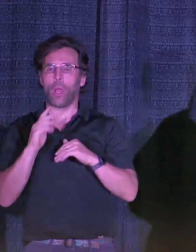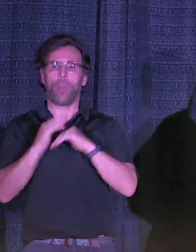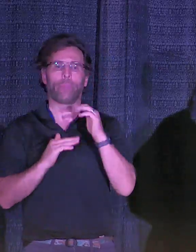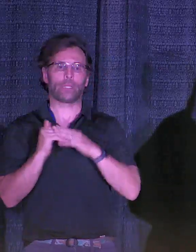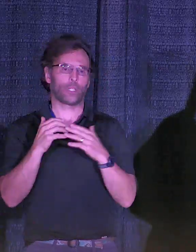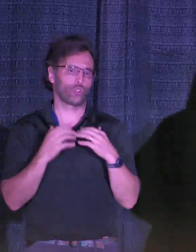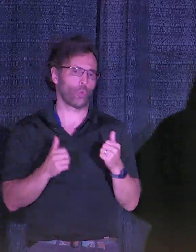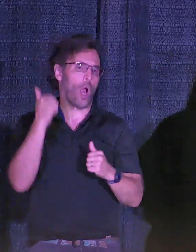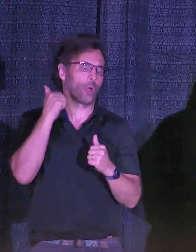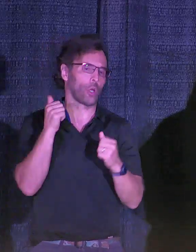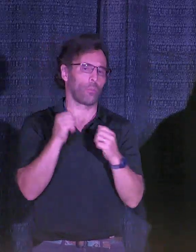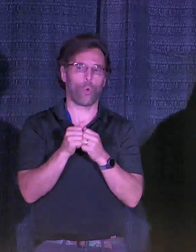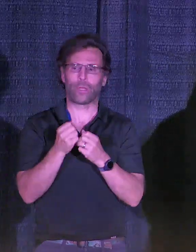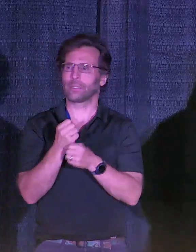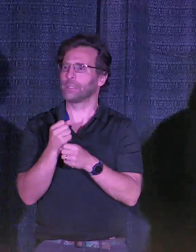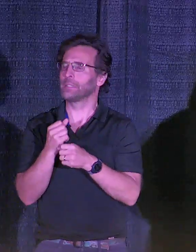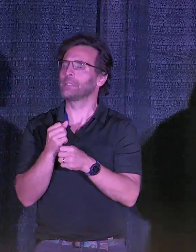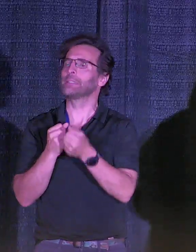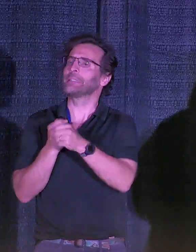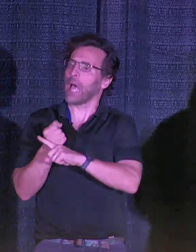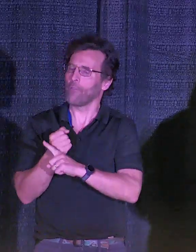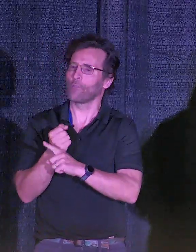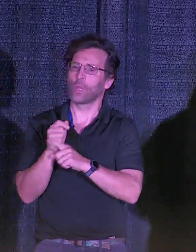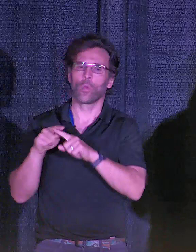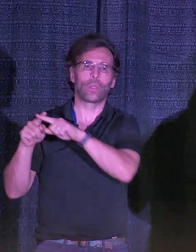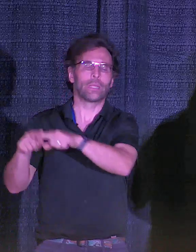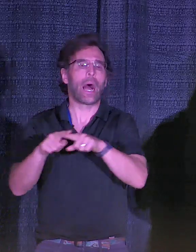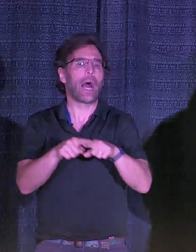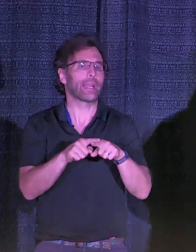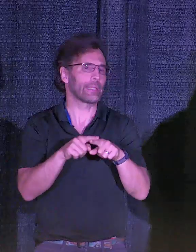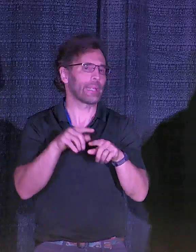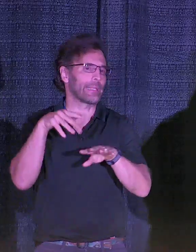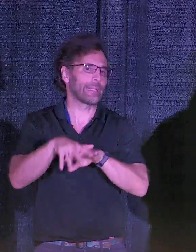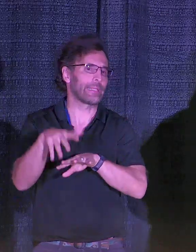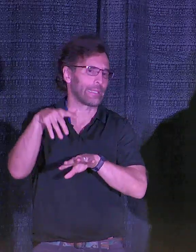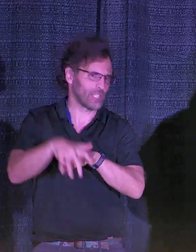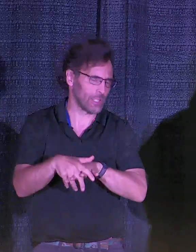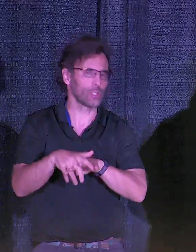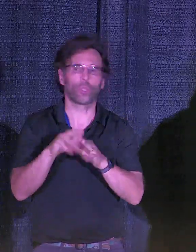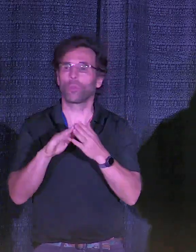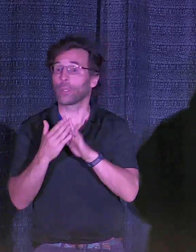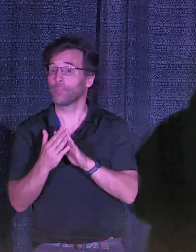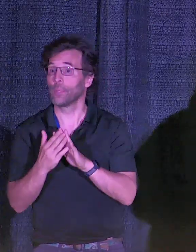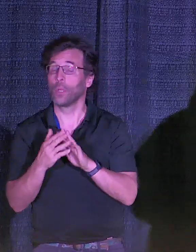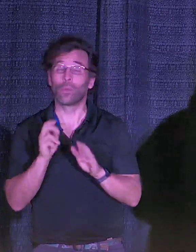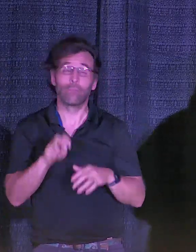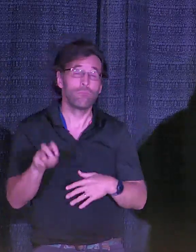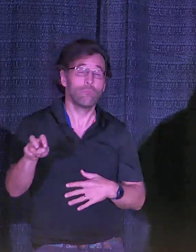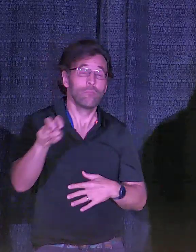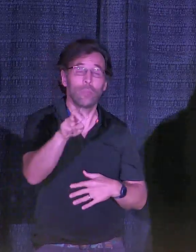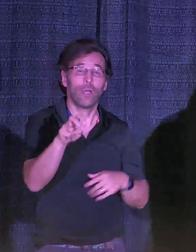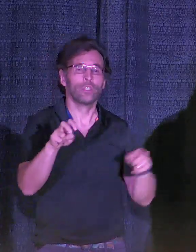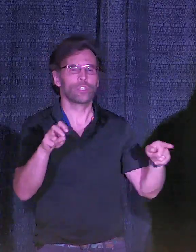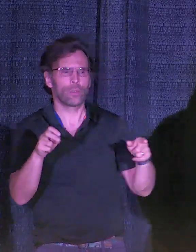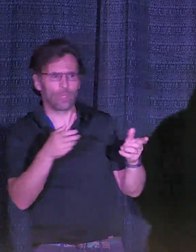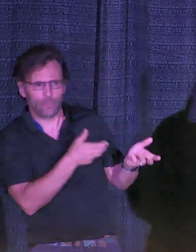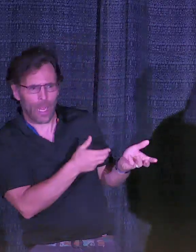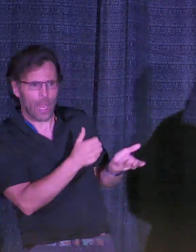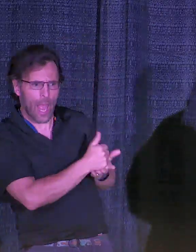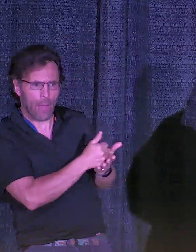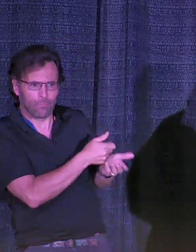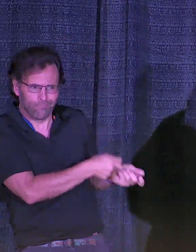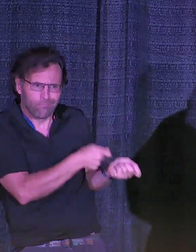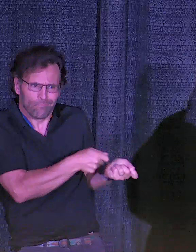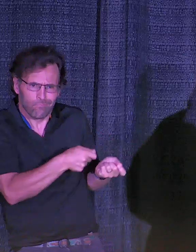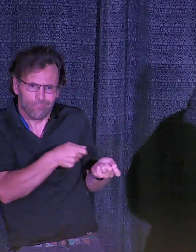stronger, more self-reliant Indigenous community. As we journey and succeed at each step, she reaches back with a helping hand along